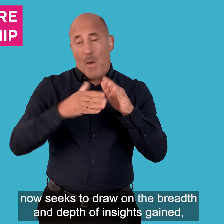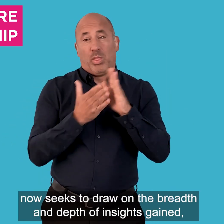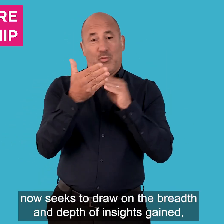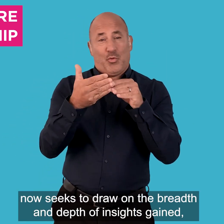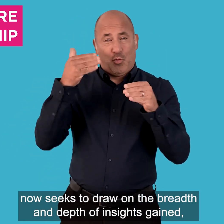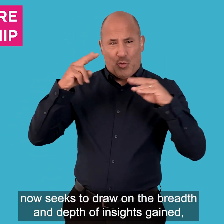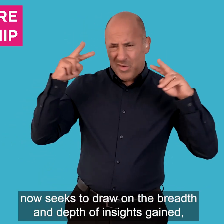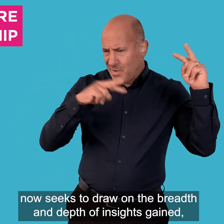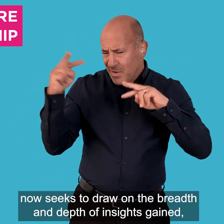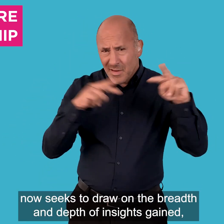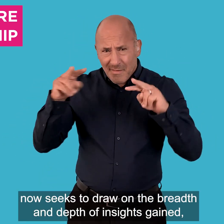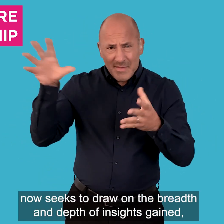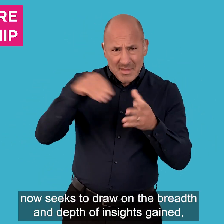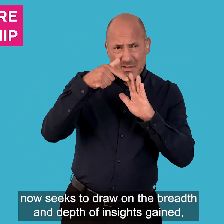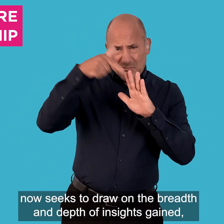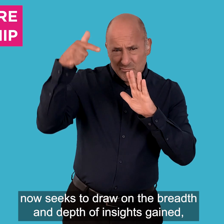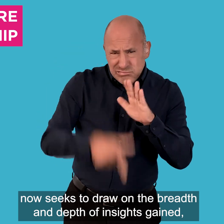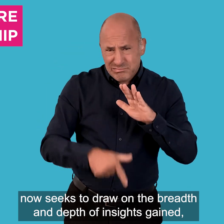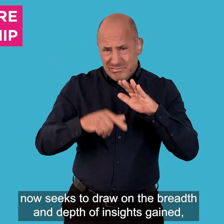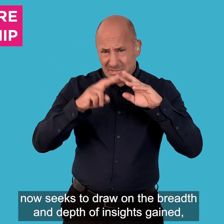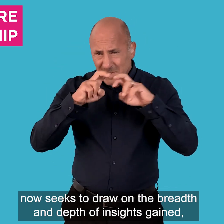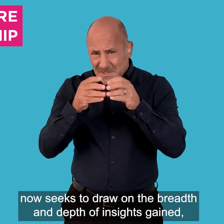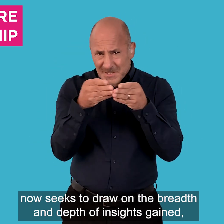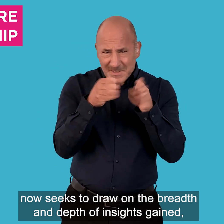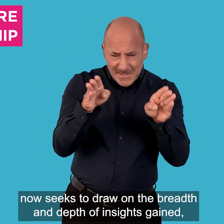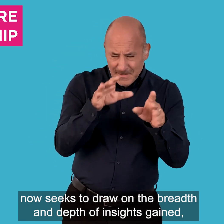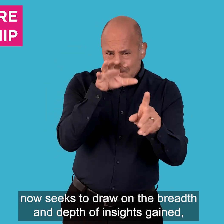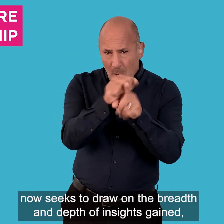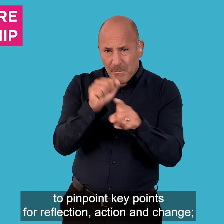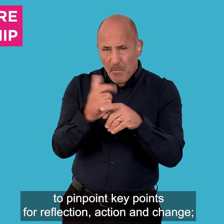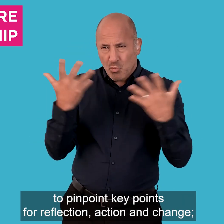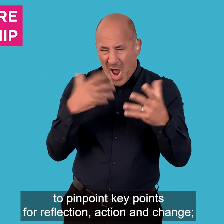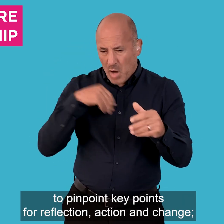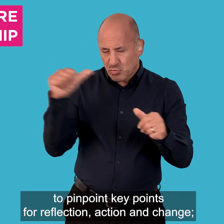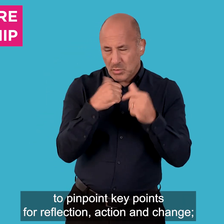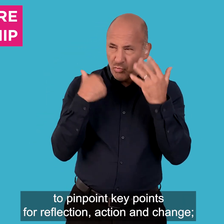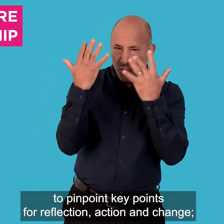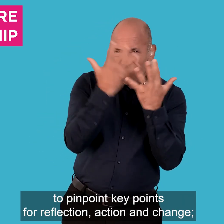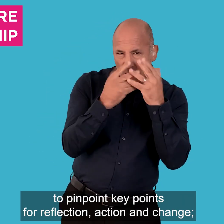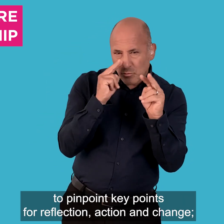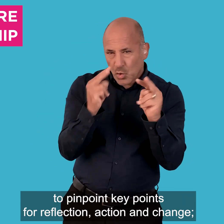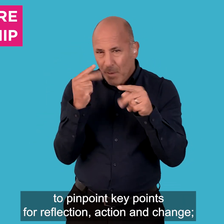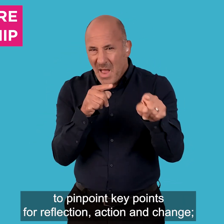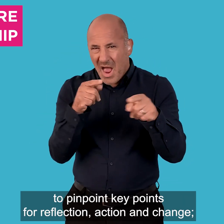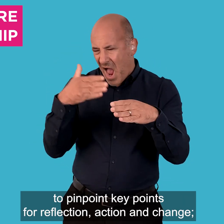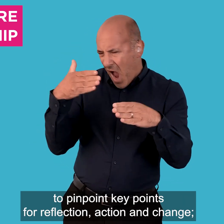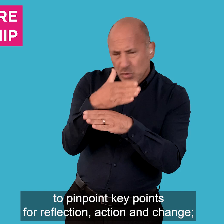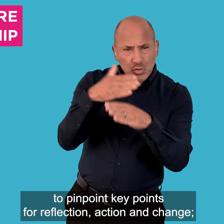now seeks to draw on the breadth and depth of insights gained to pinpoint key points for reflection, action